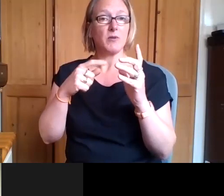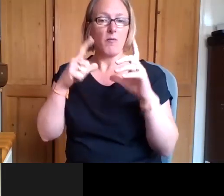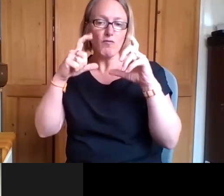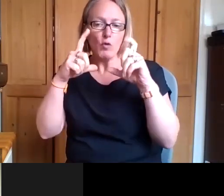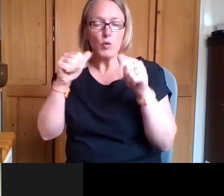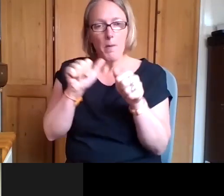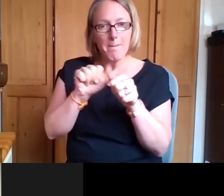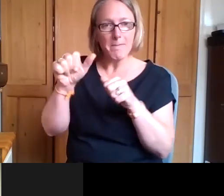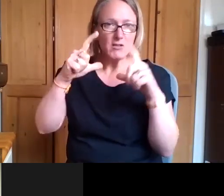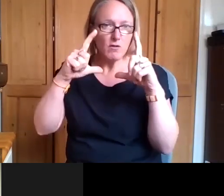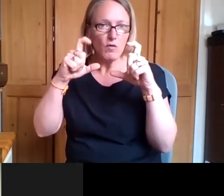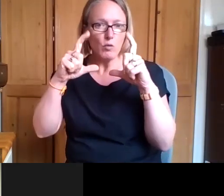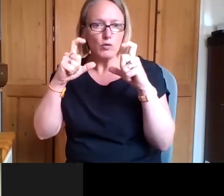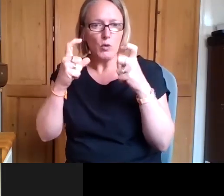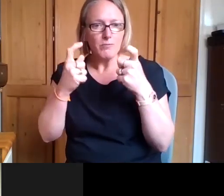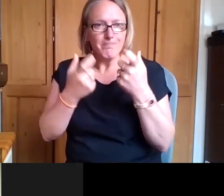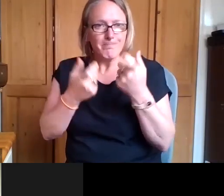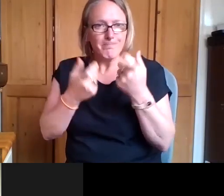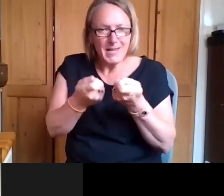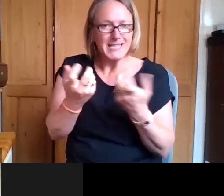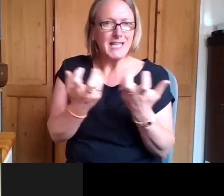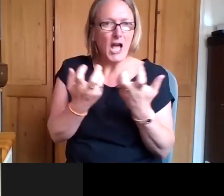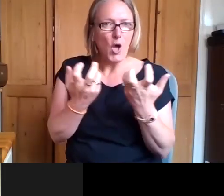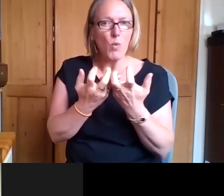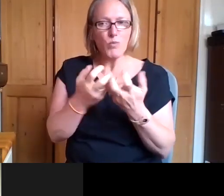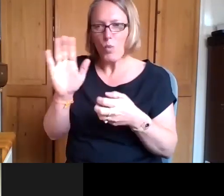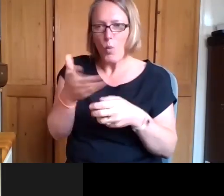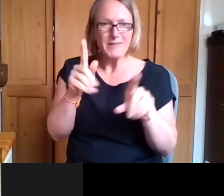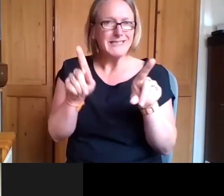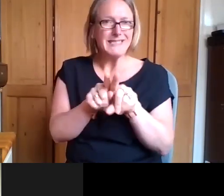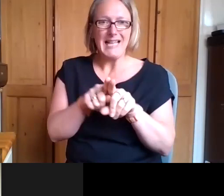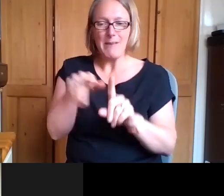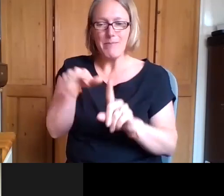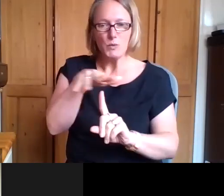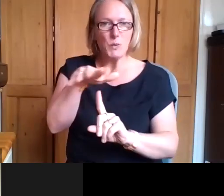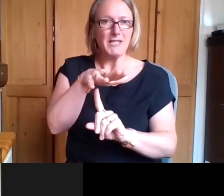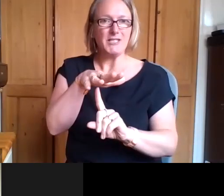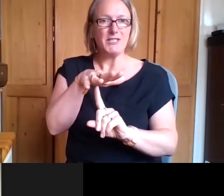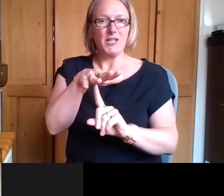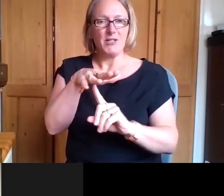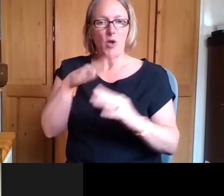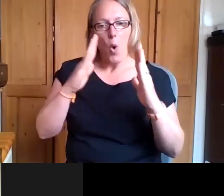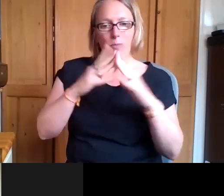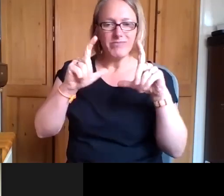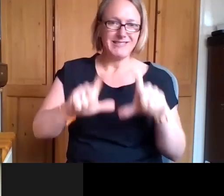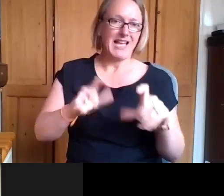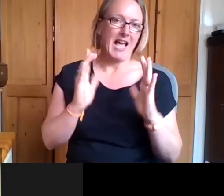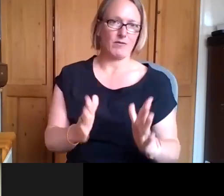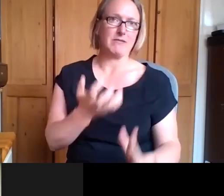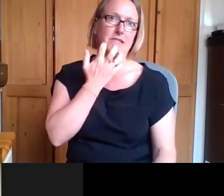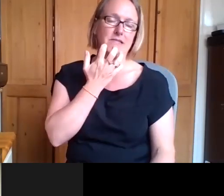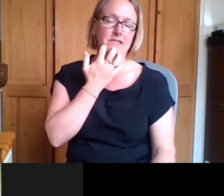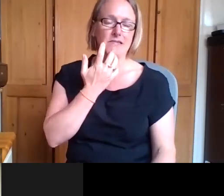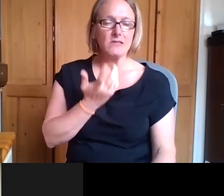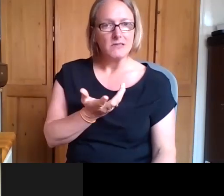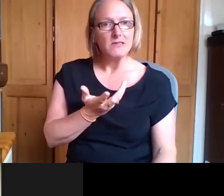your own newborn pictures, because as we're all stuck inside, all the studios are closed at the moment, unfortunately. And yes,